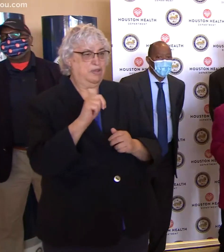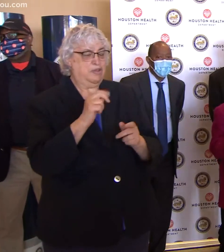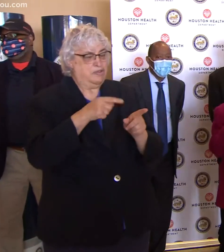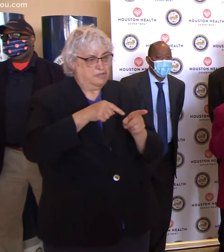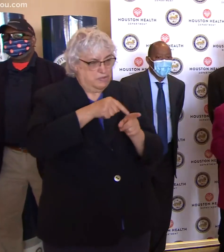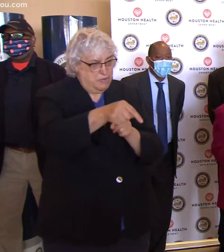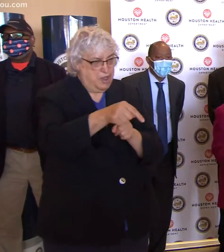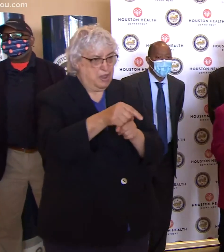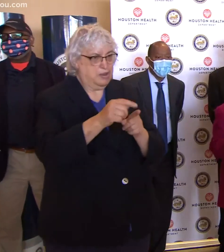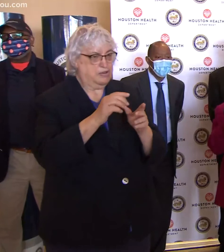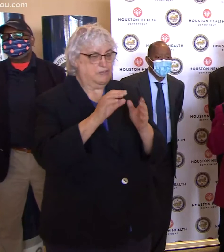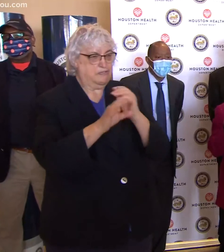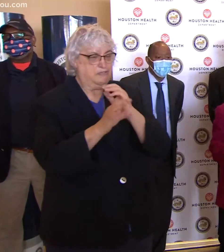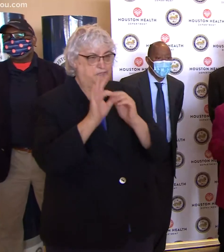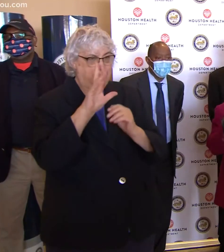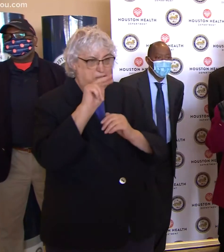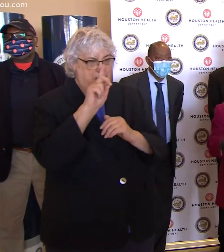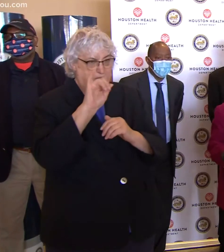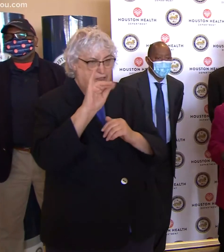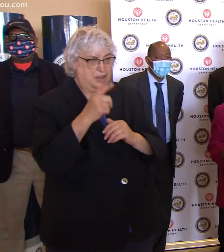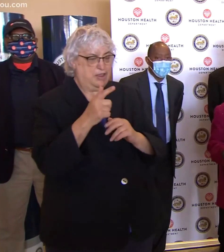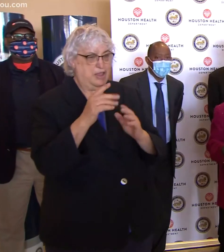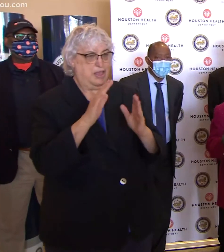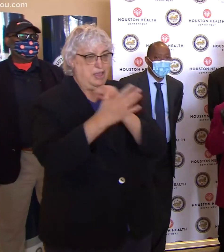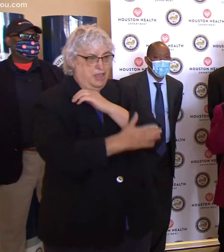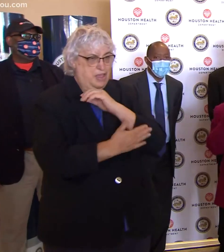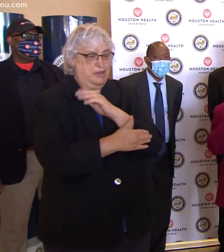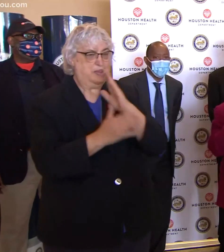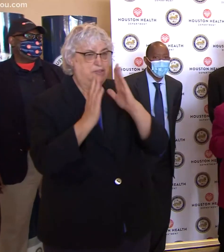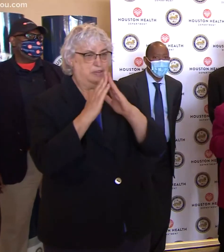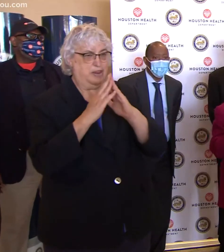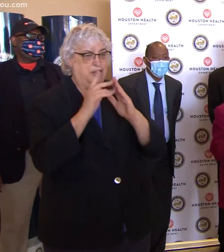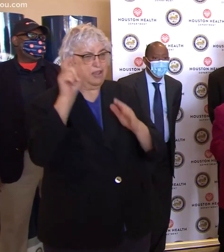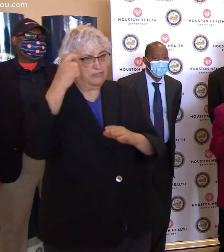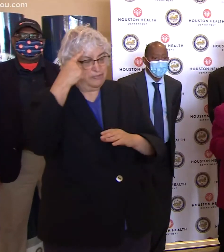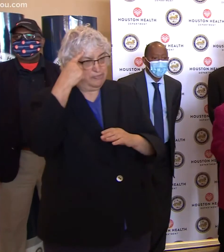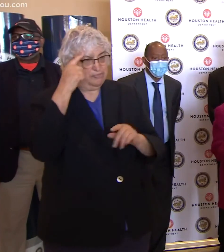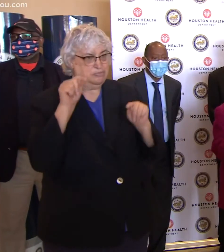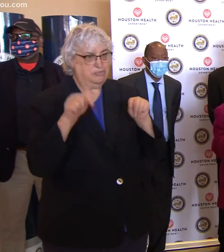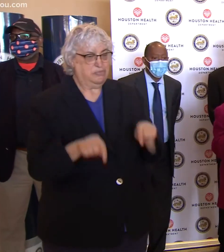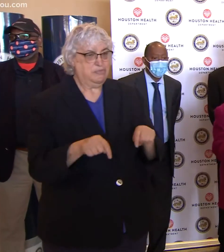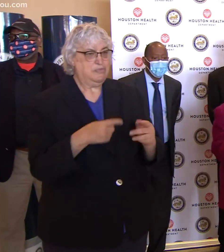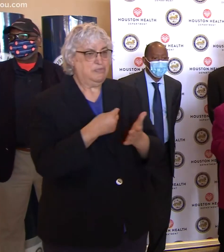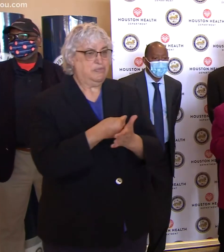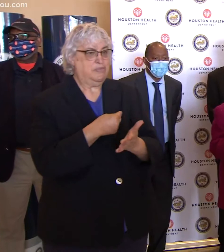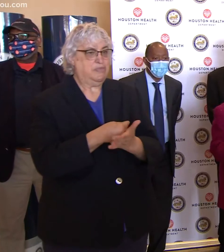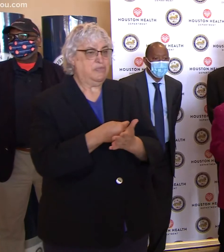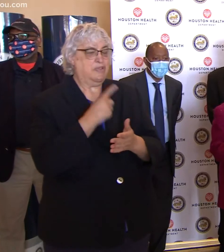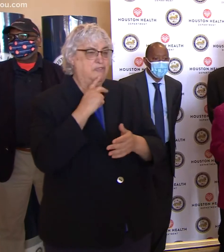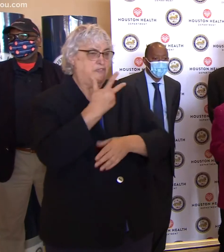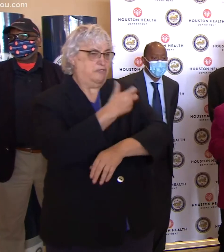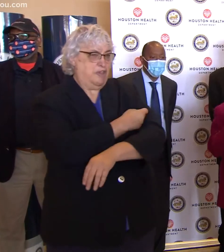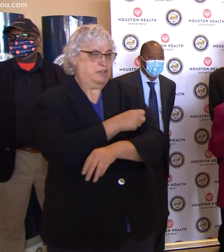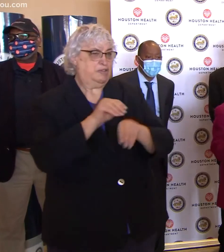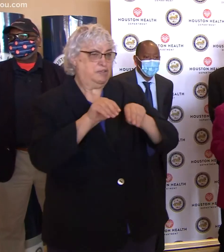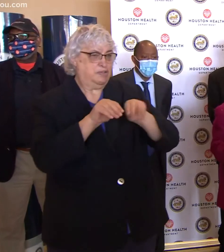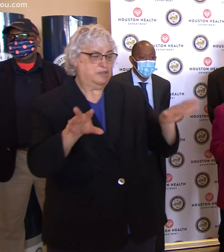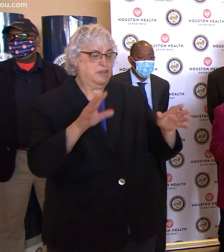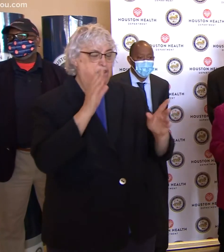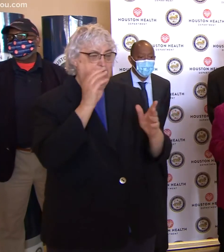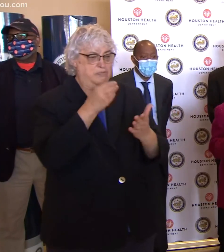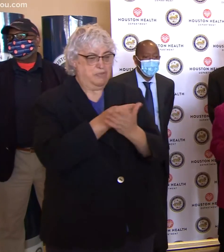funding to the county and city government. We want on this particular funding for vaccines and distribution,